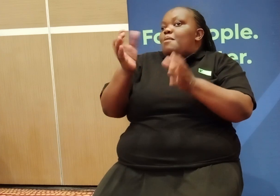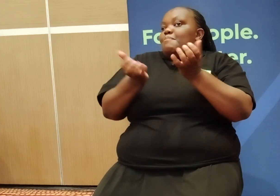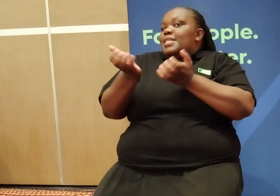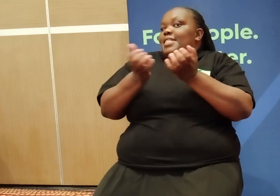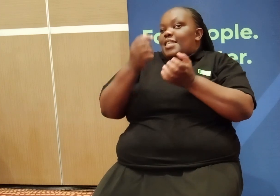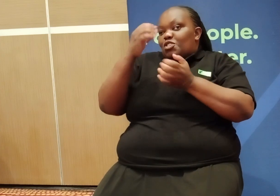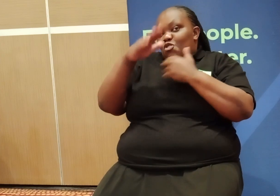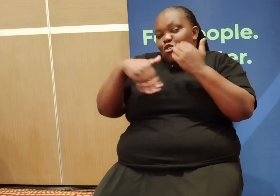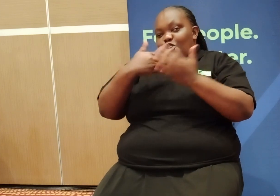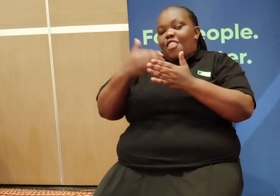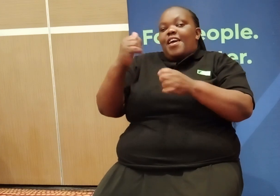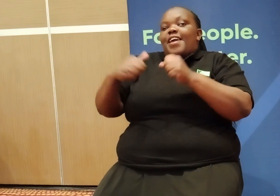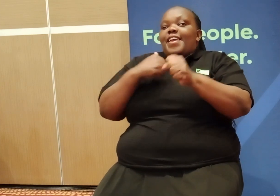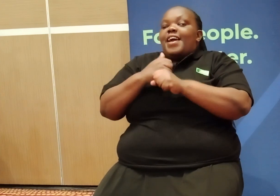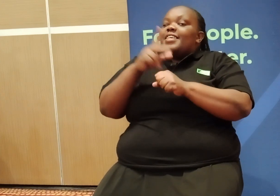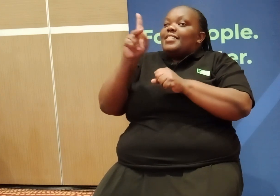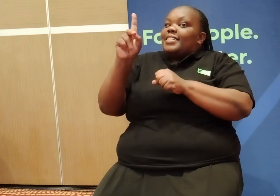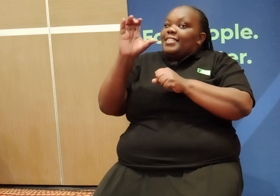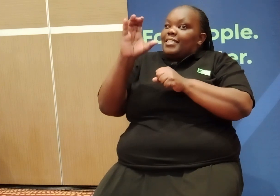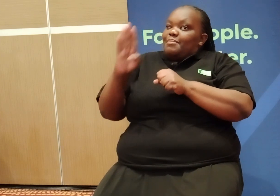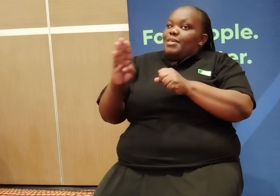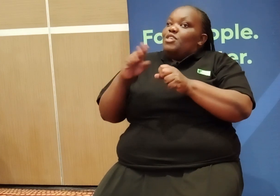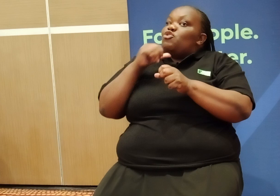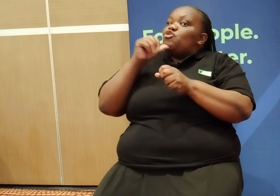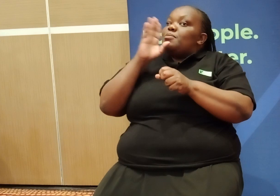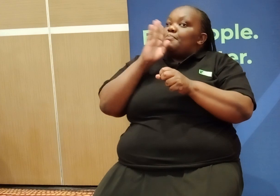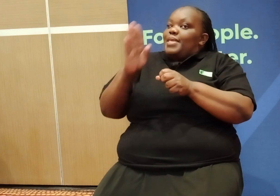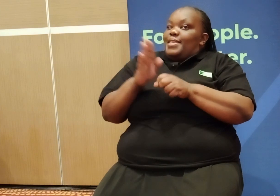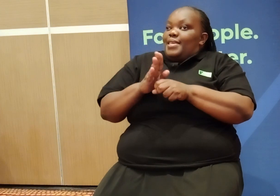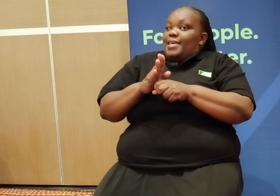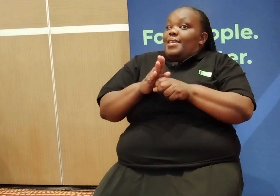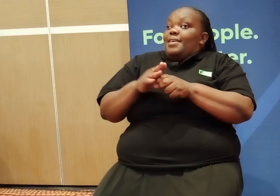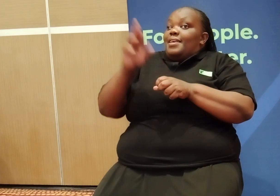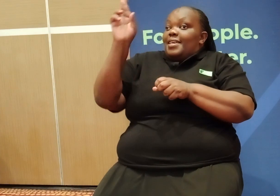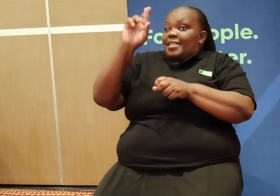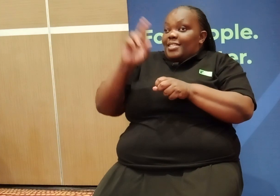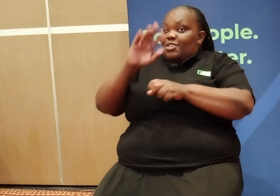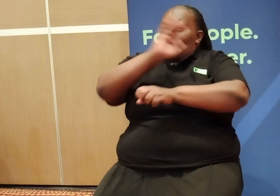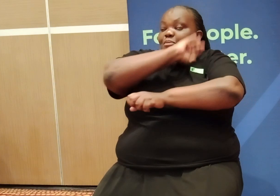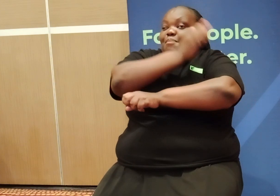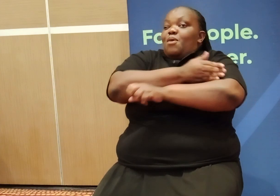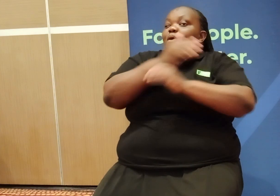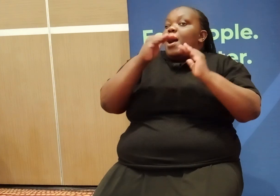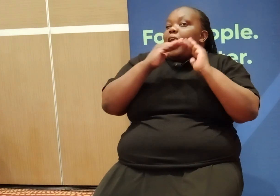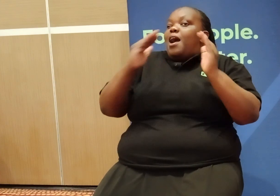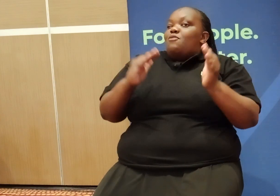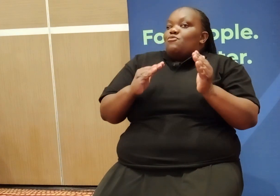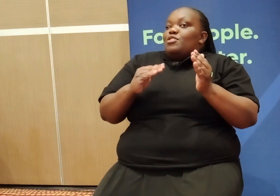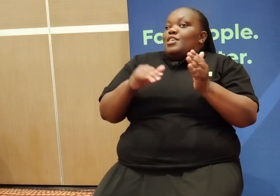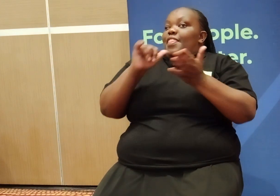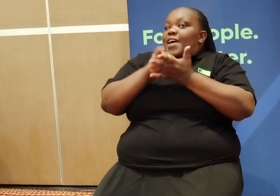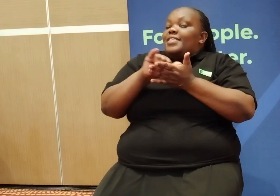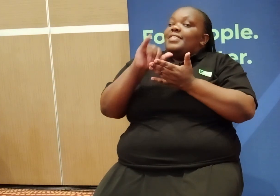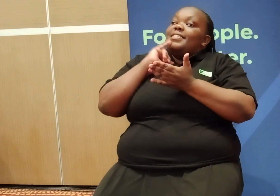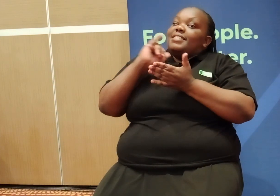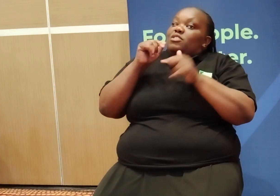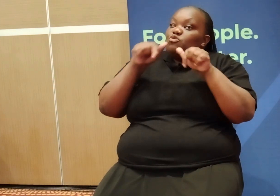years. KCB would not be the regional powerhouse bank that it is today without